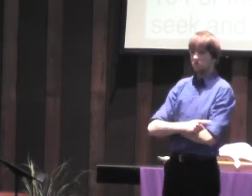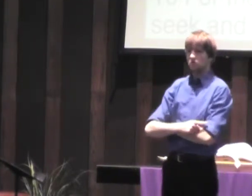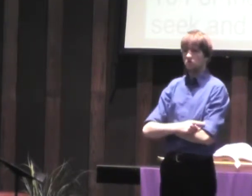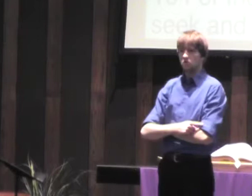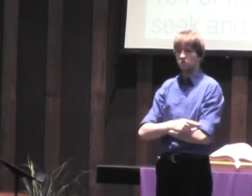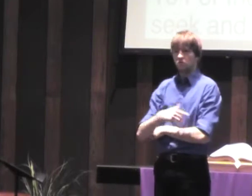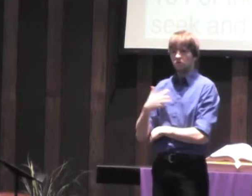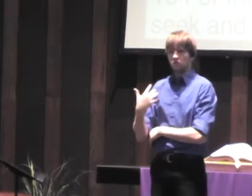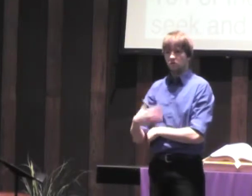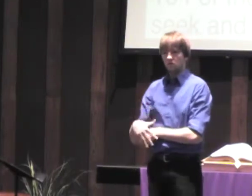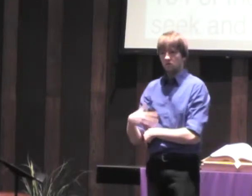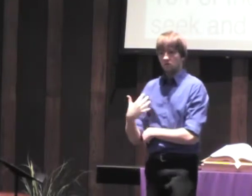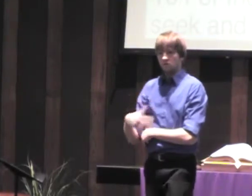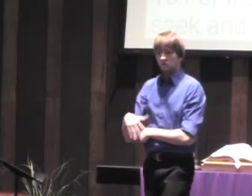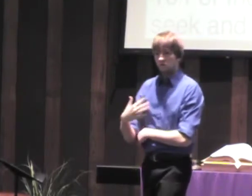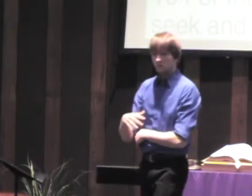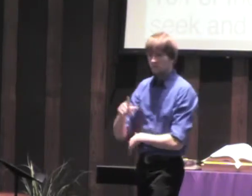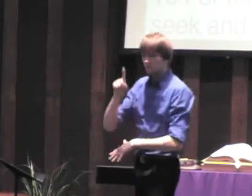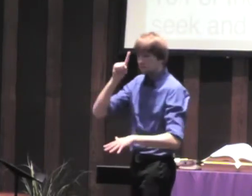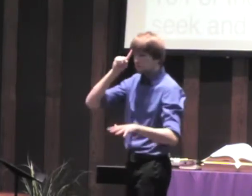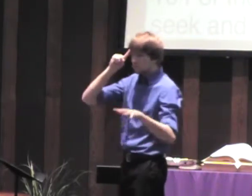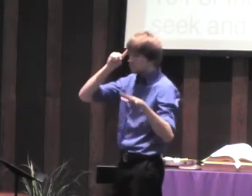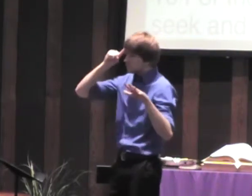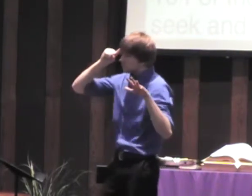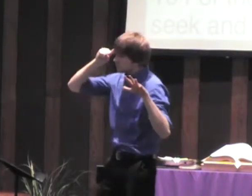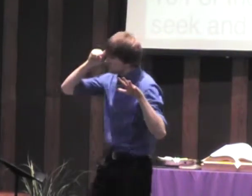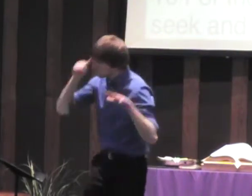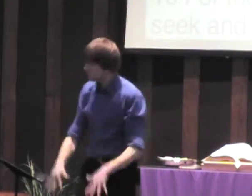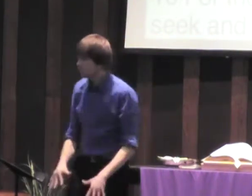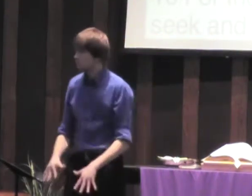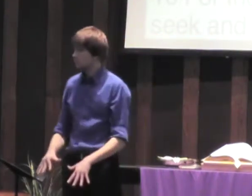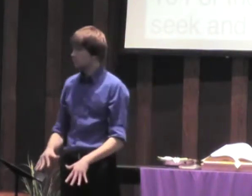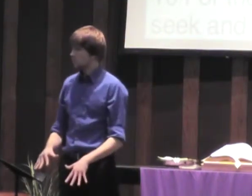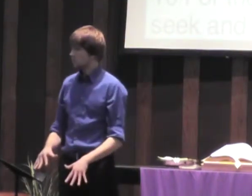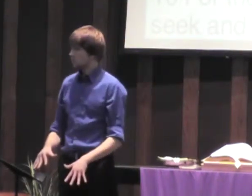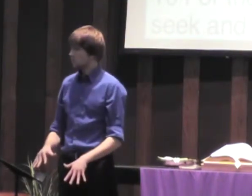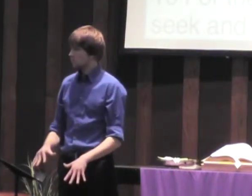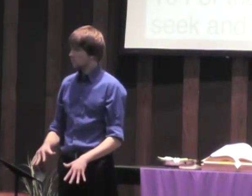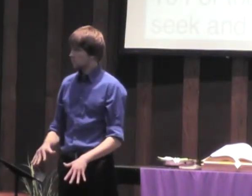I'm going to eat at your house today." And I was in shock.